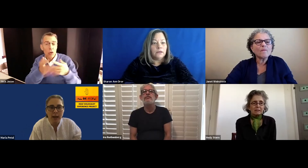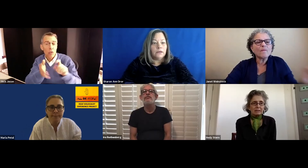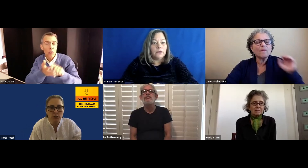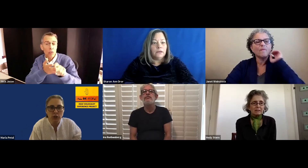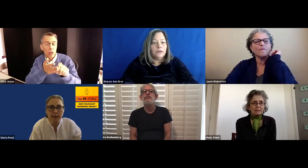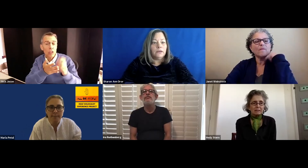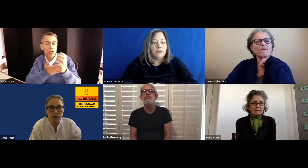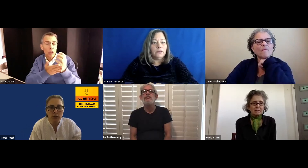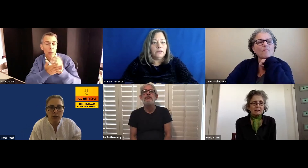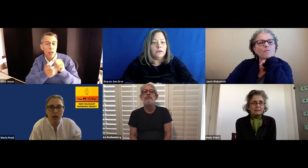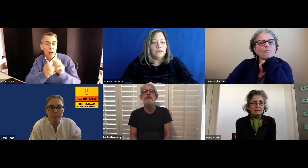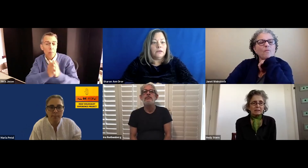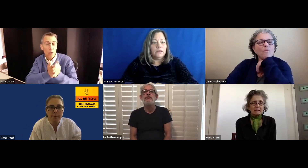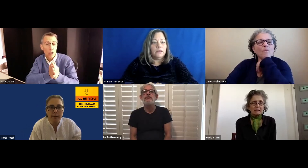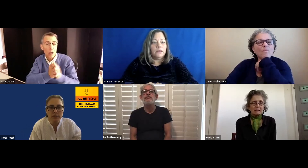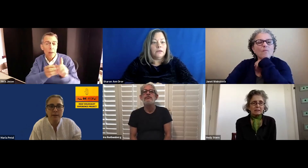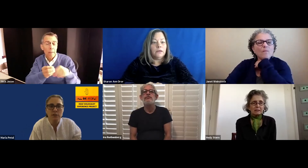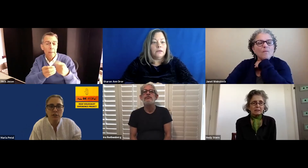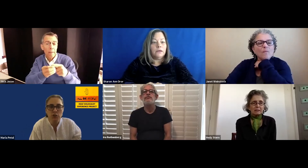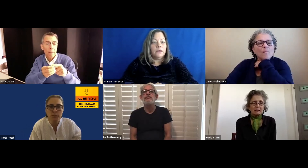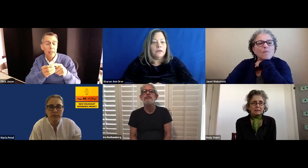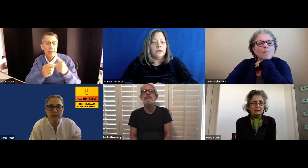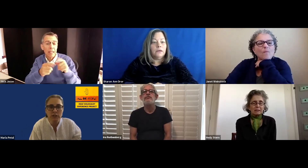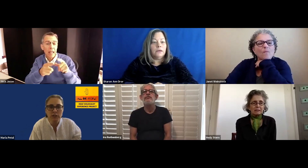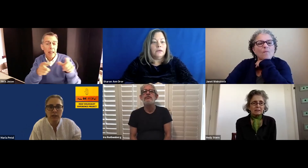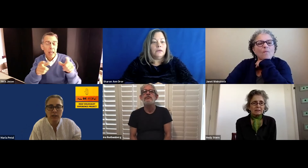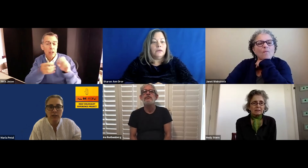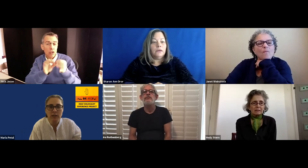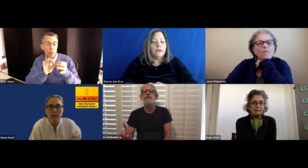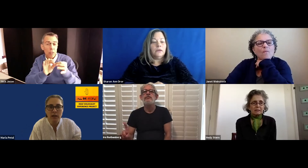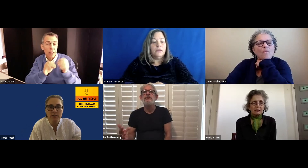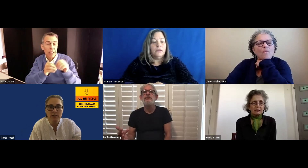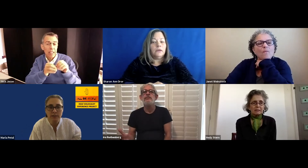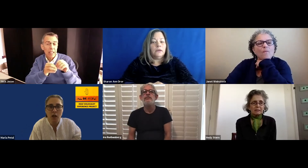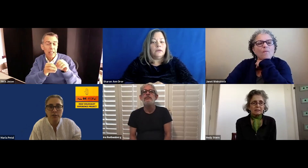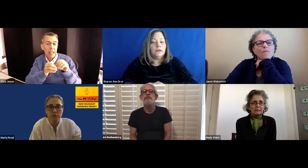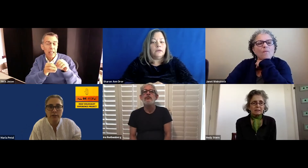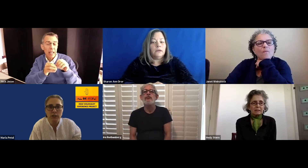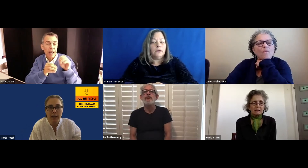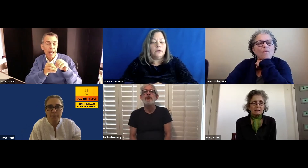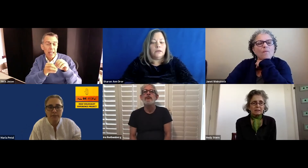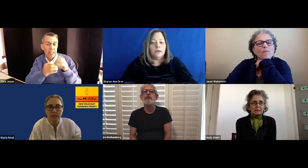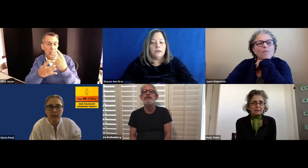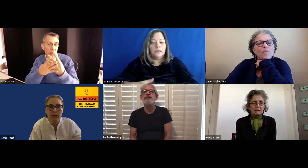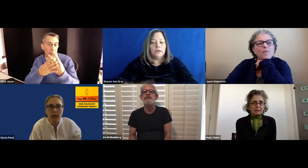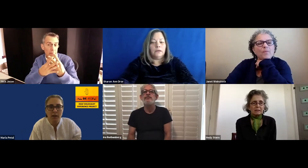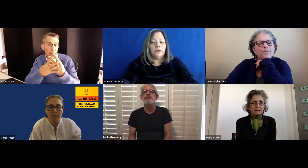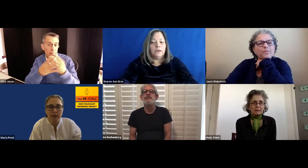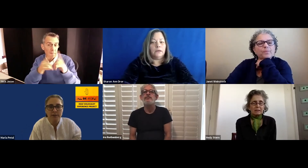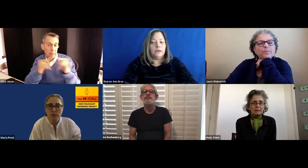chapter in a book about sign language interpretation in the concentration camps. And so it's part of